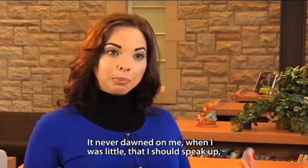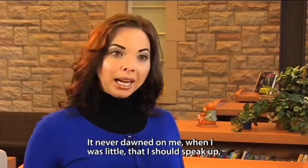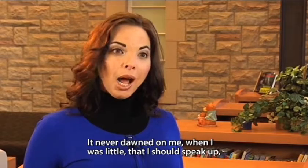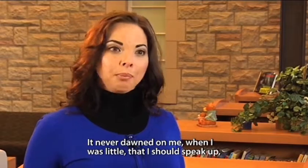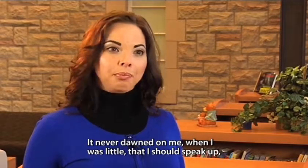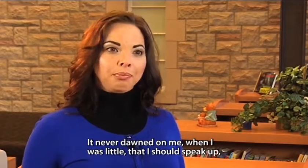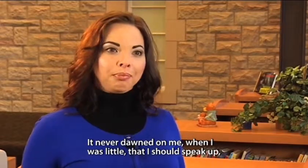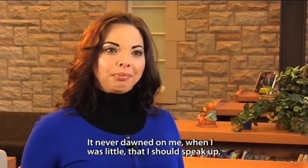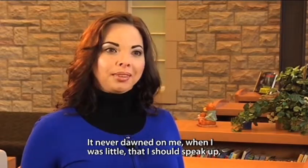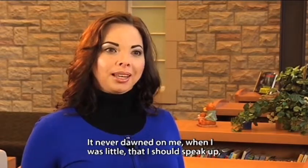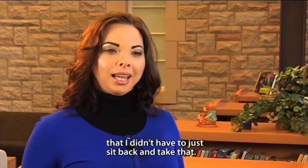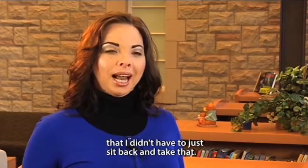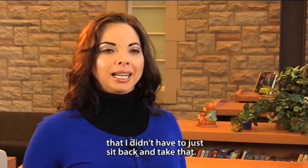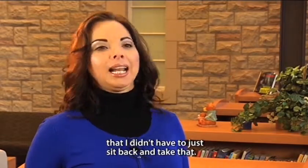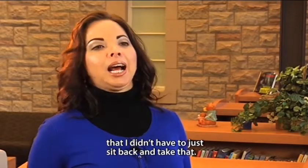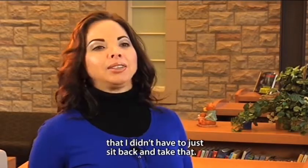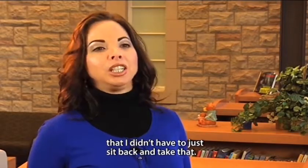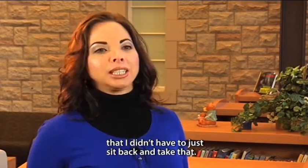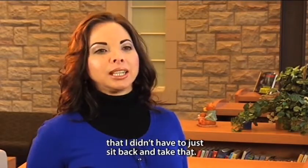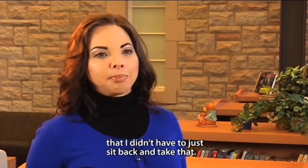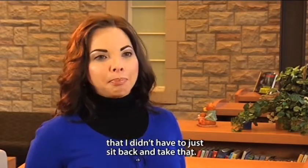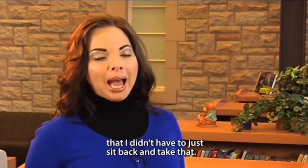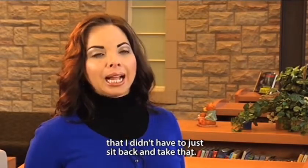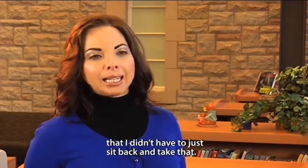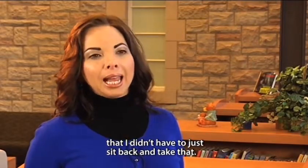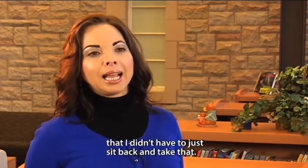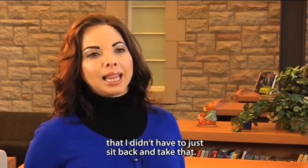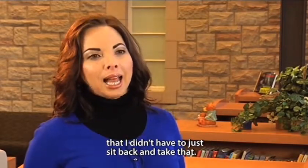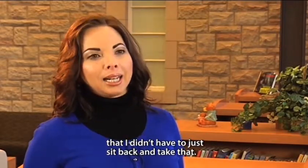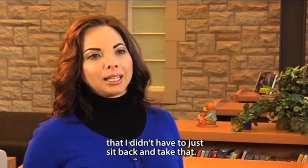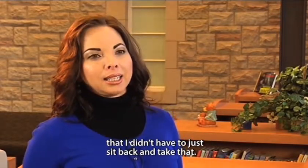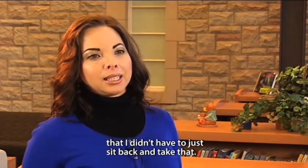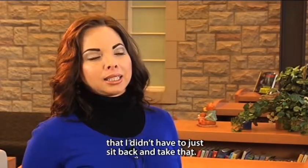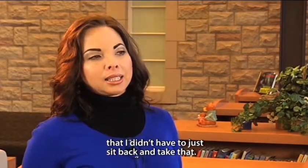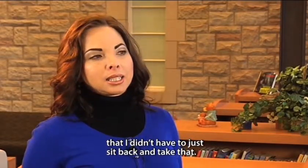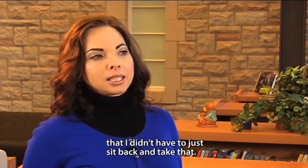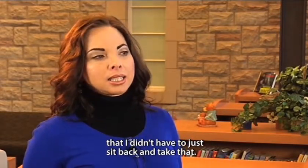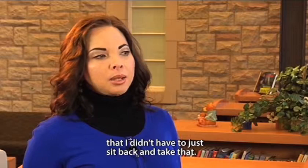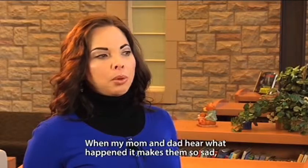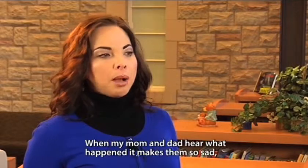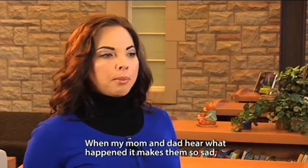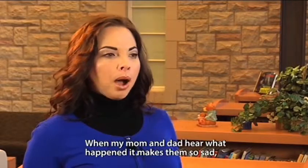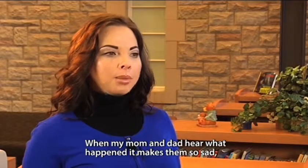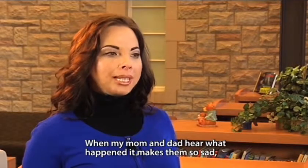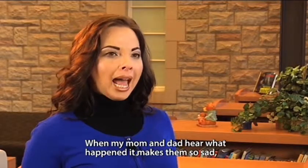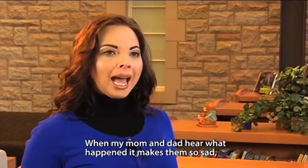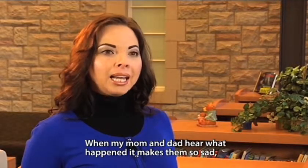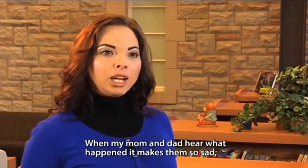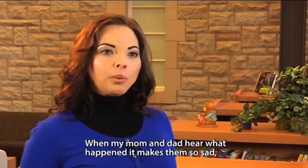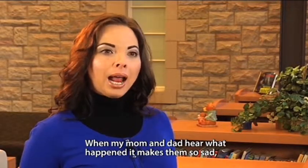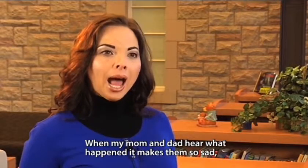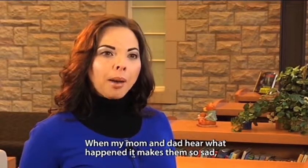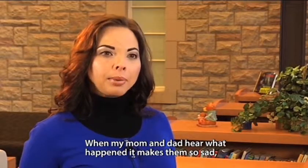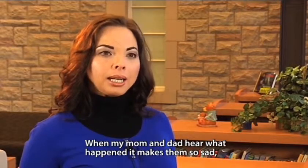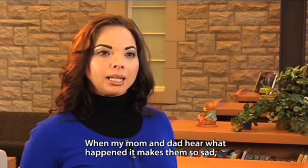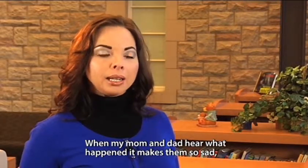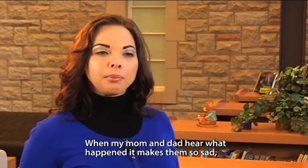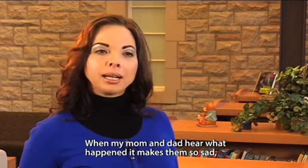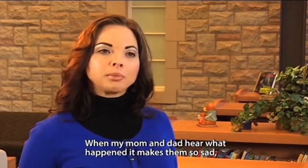speak up, that I didn't have to just sit back and take that. When my mom and dad hear what happened, it makes them